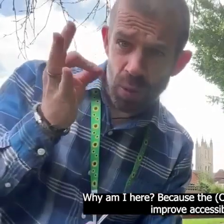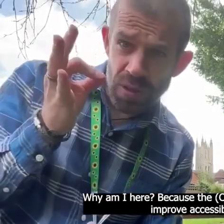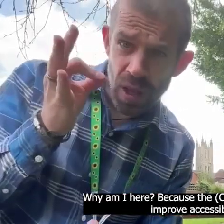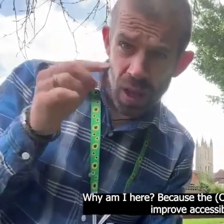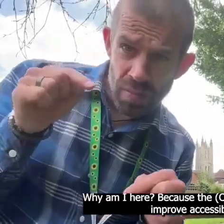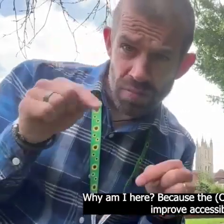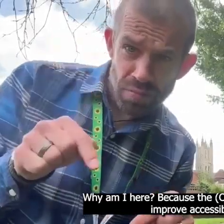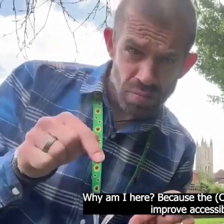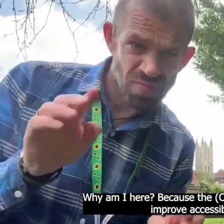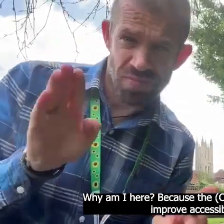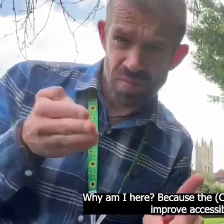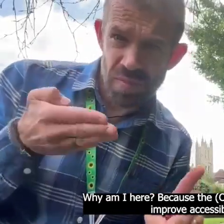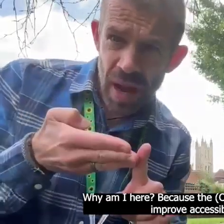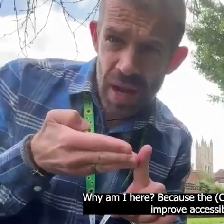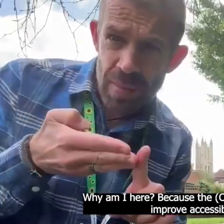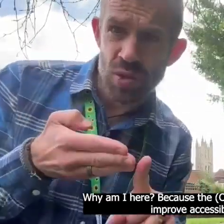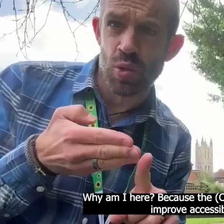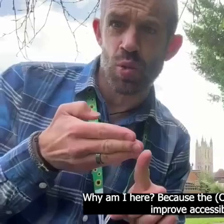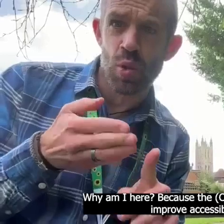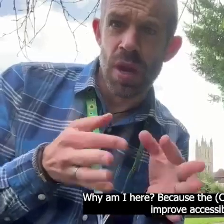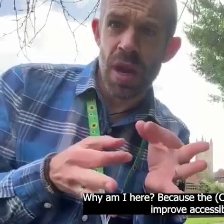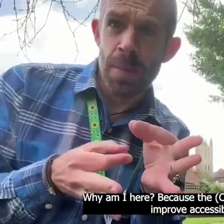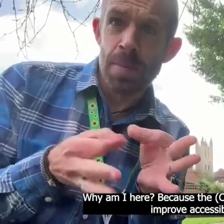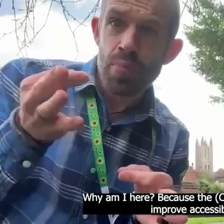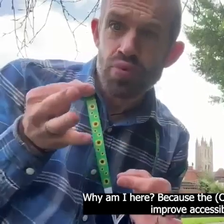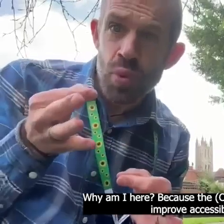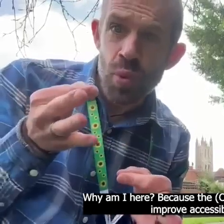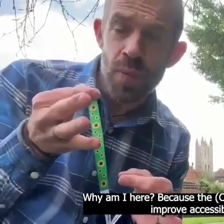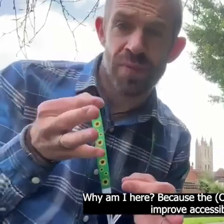improve accessibility for a range of disabled people.